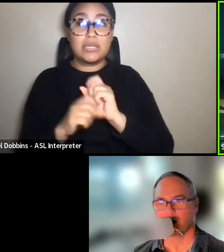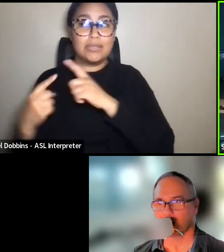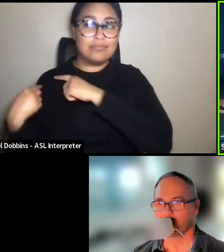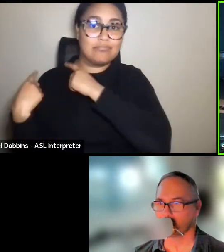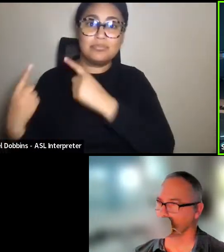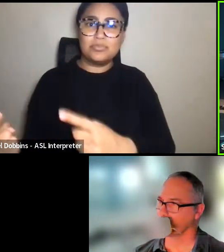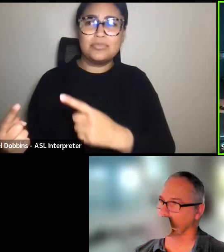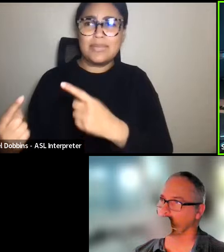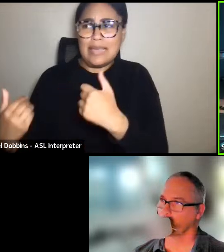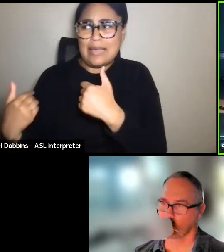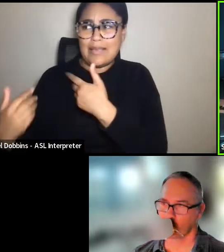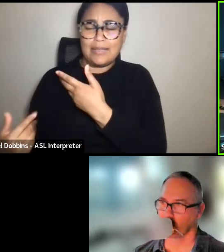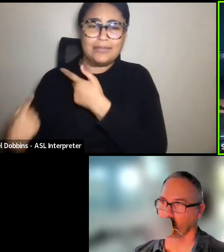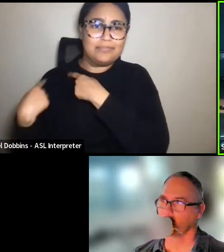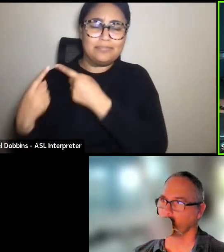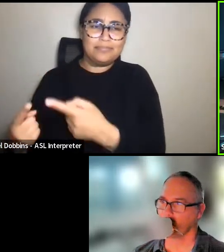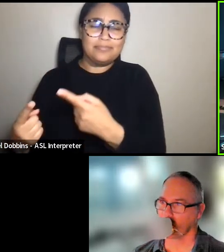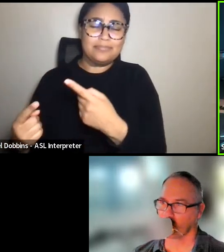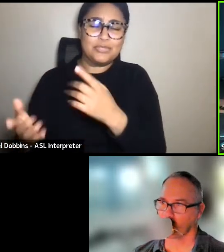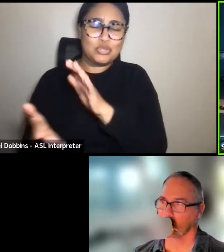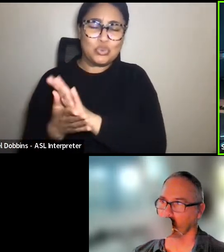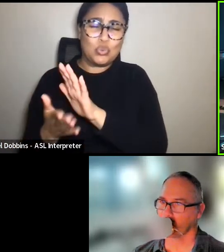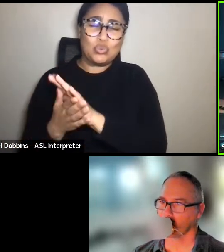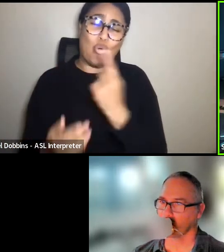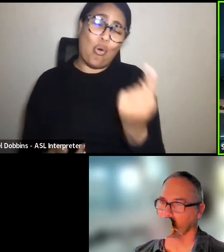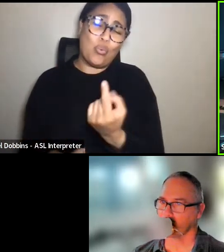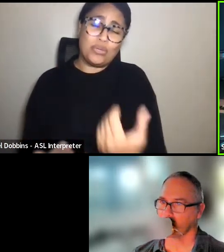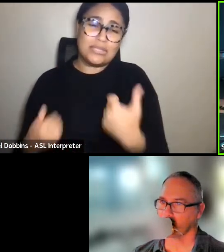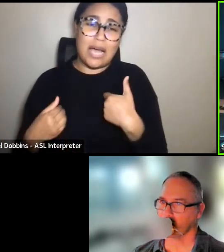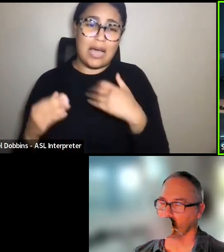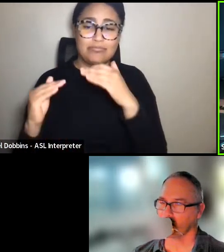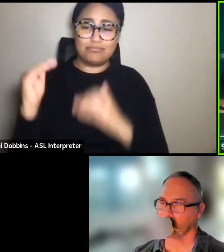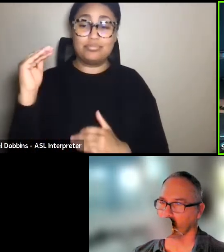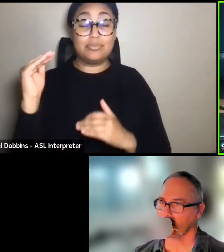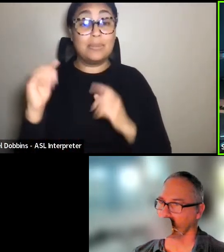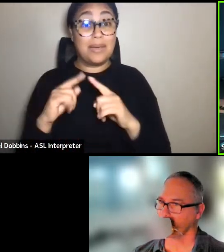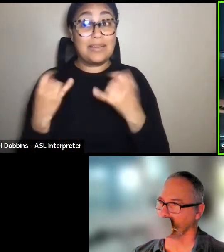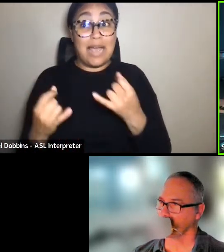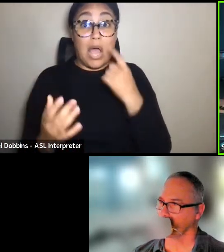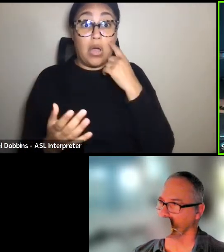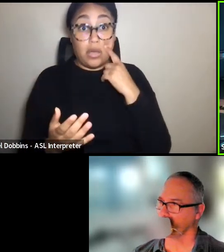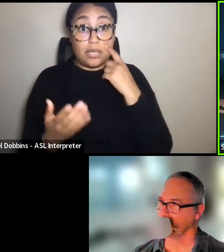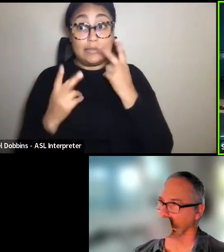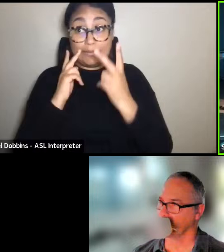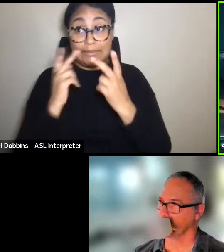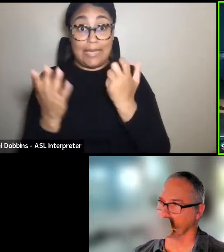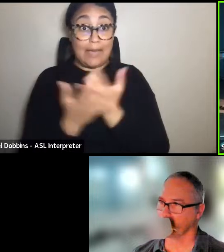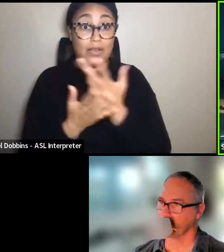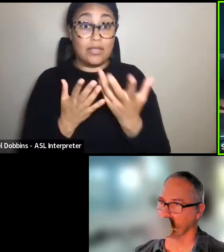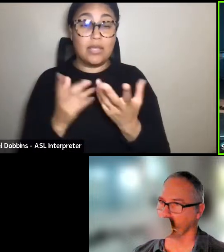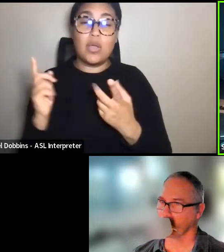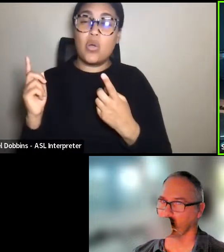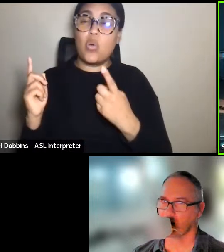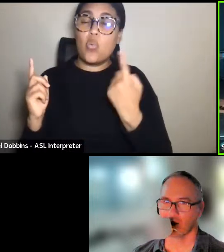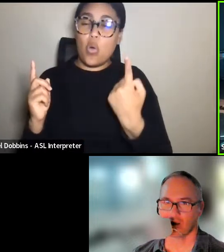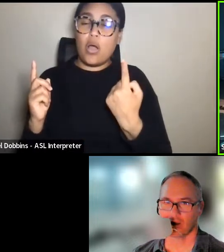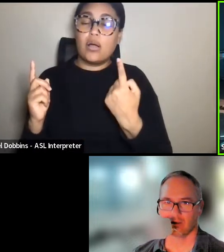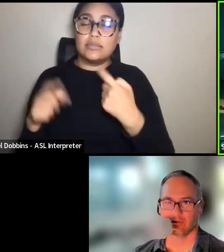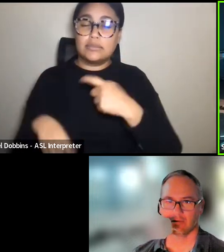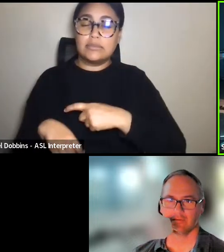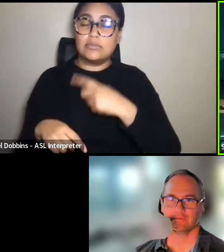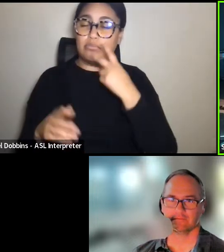know that in education, Gloria Latson Billings had this great article in 2020 about it's time for the hard reset,